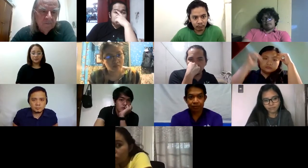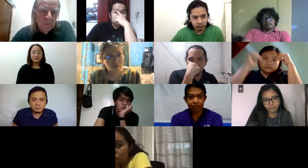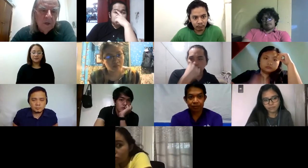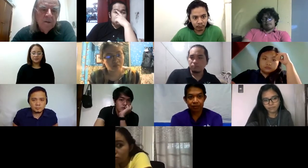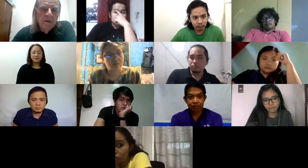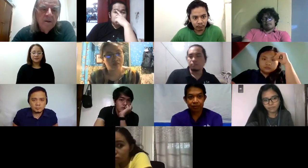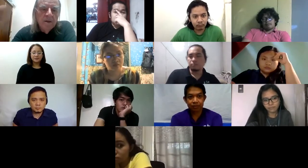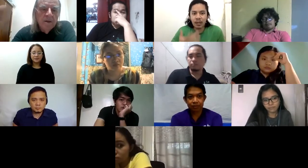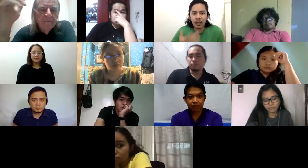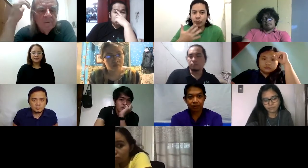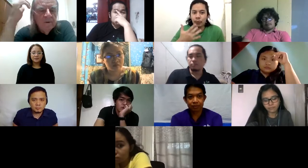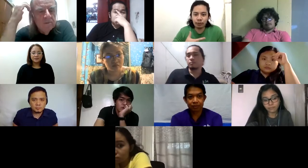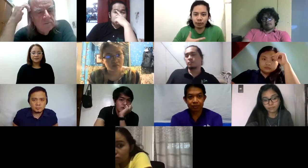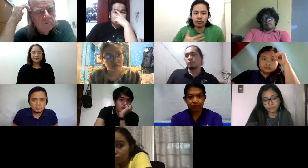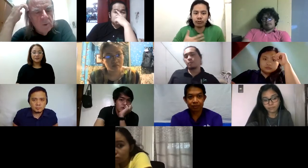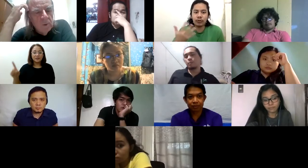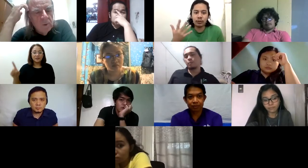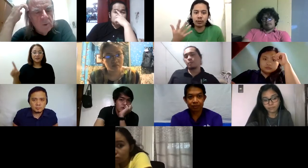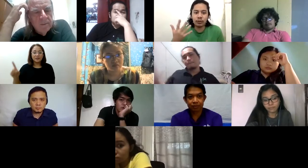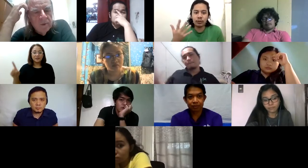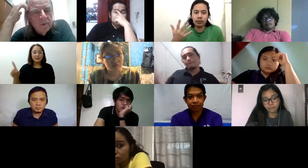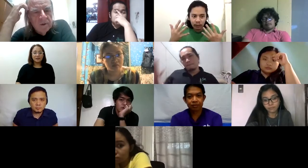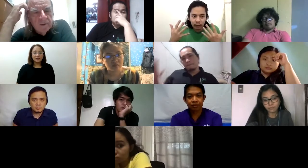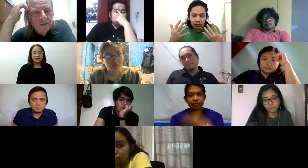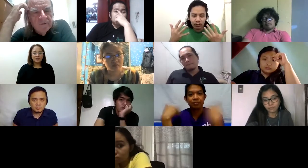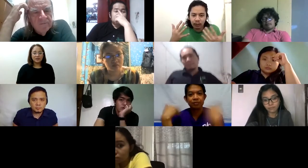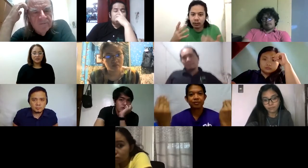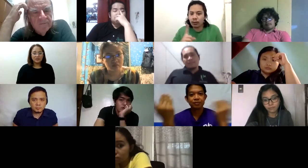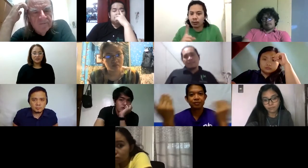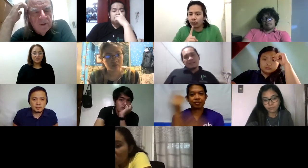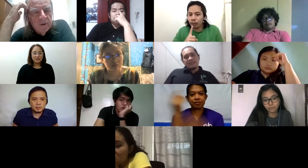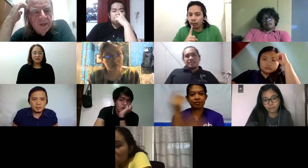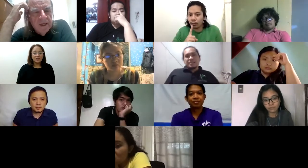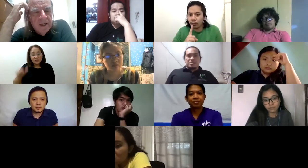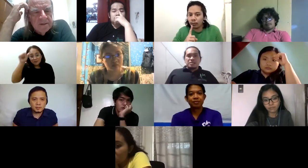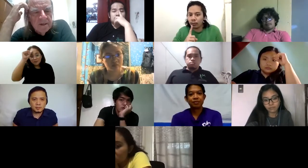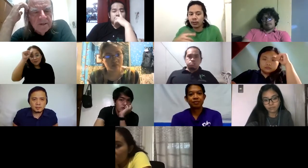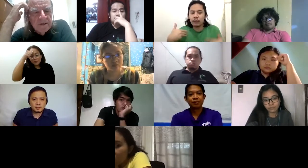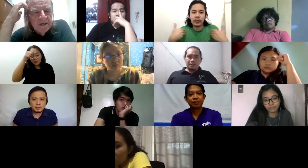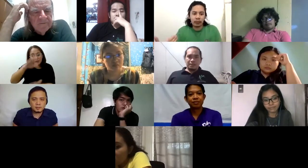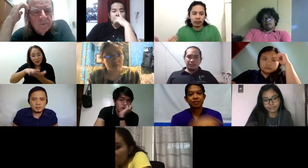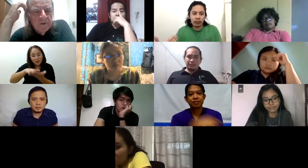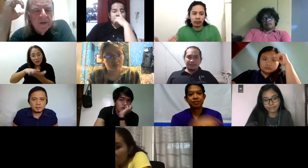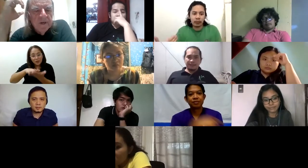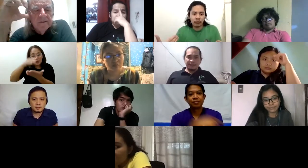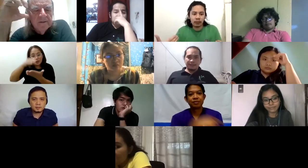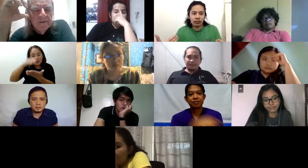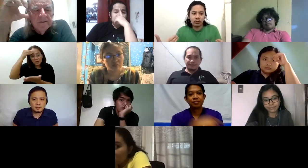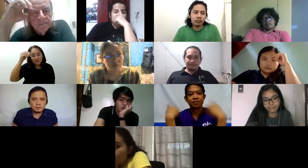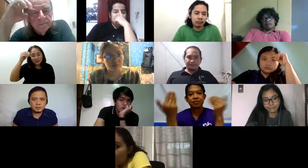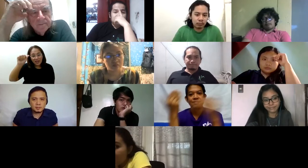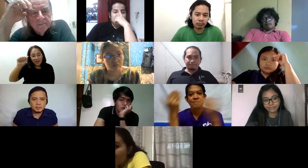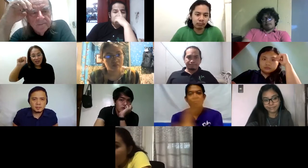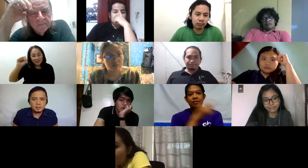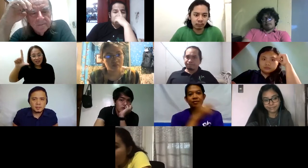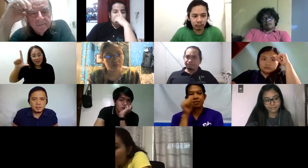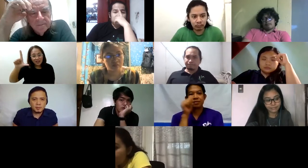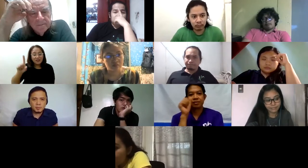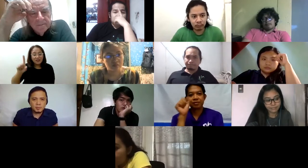Okay, do any of you remember if you've learned any ASL signs for birthday? People are giving